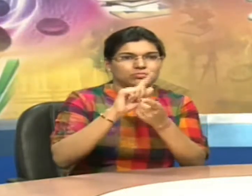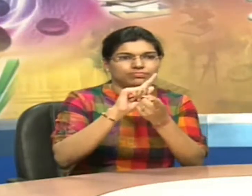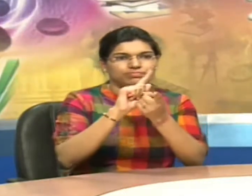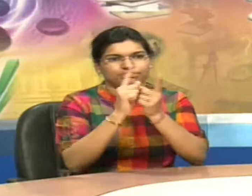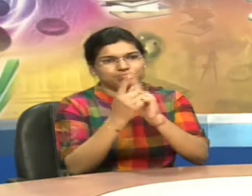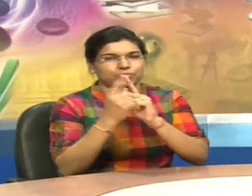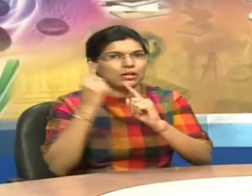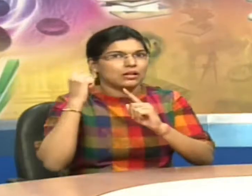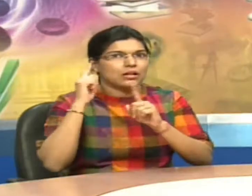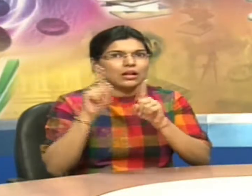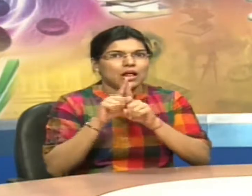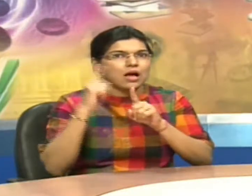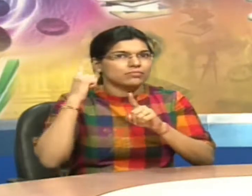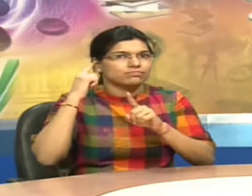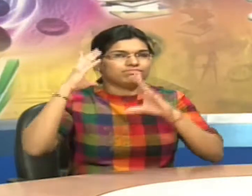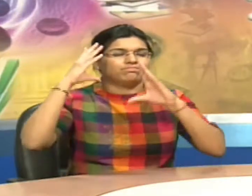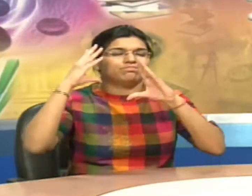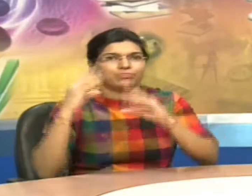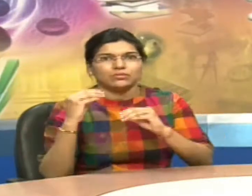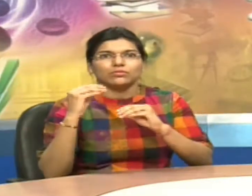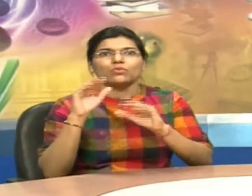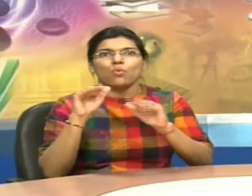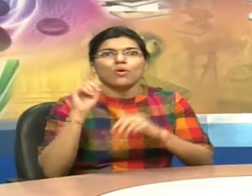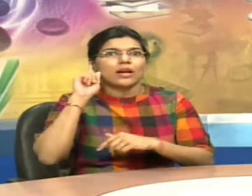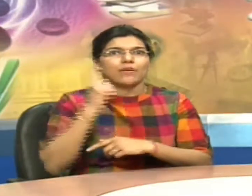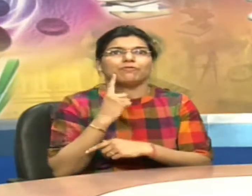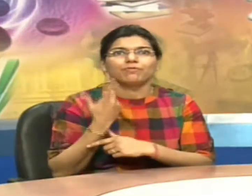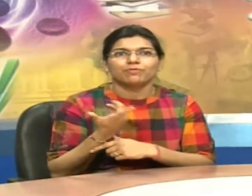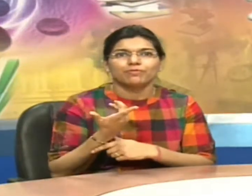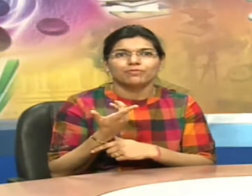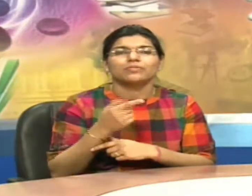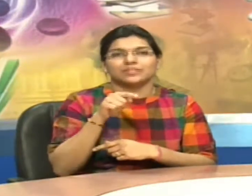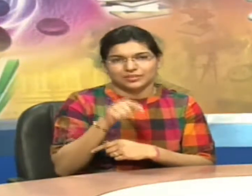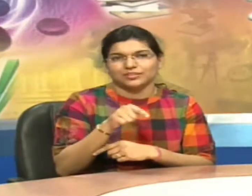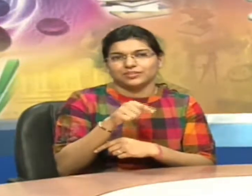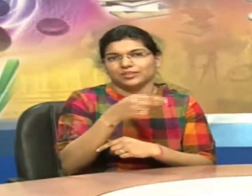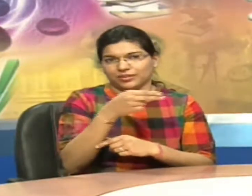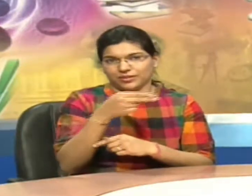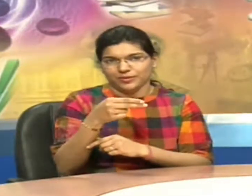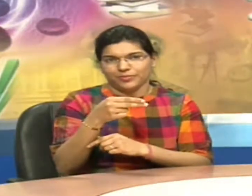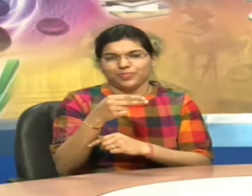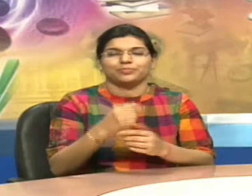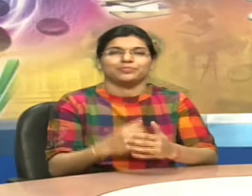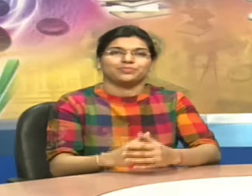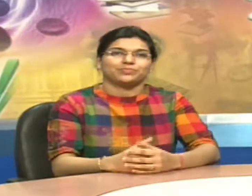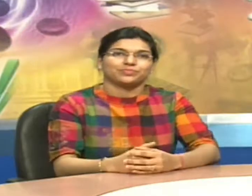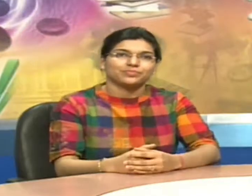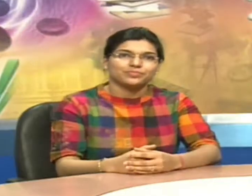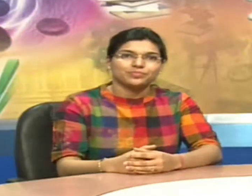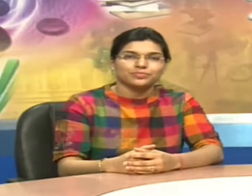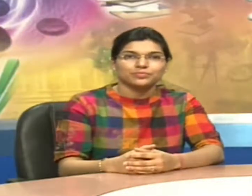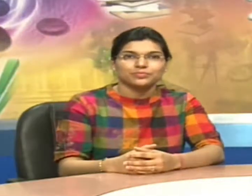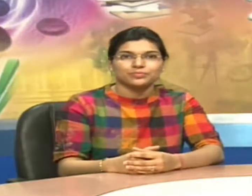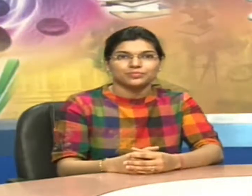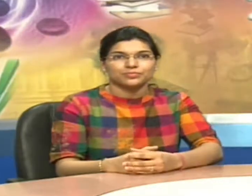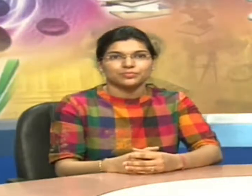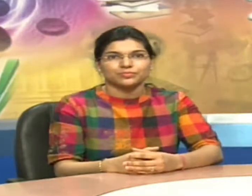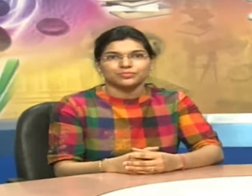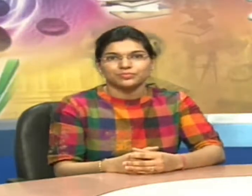but after exploit in the loud noise, your eardrum get damaged and you become